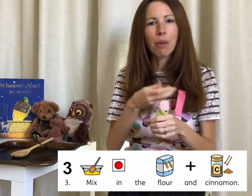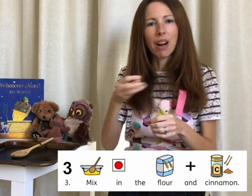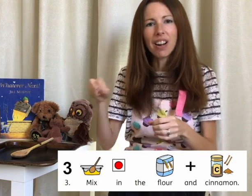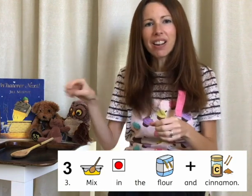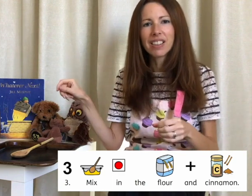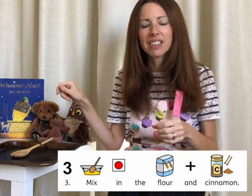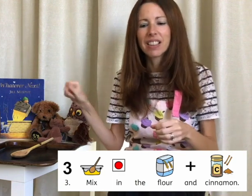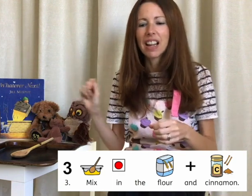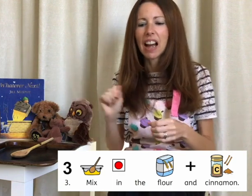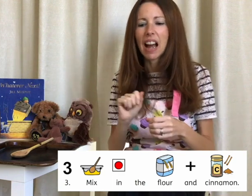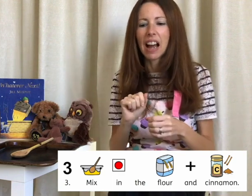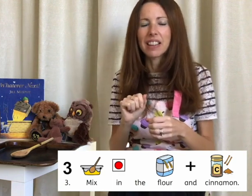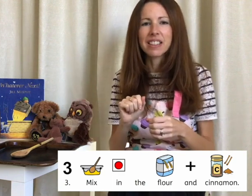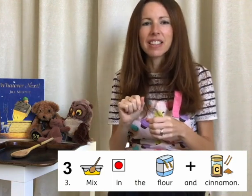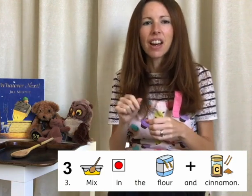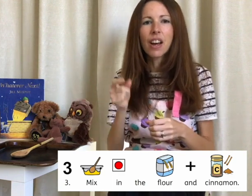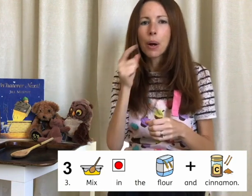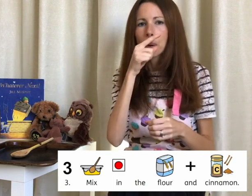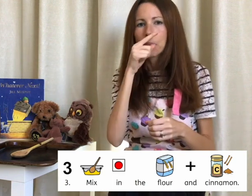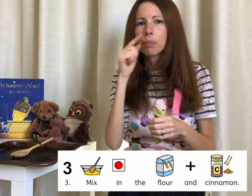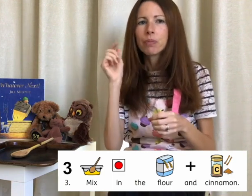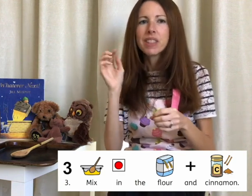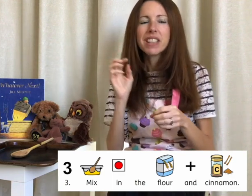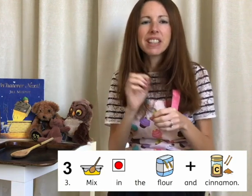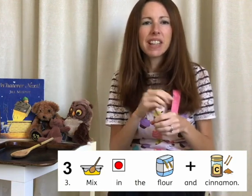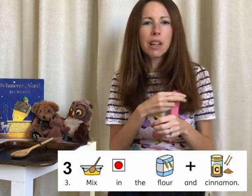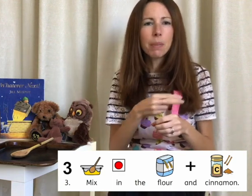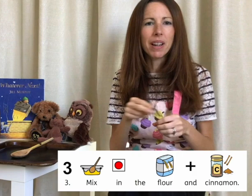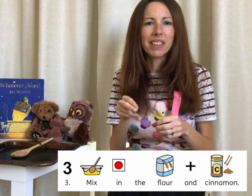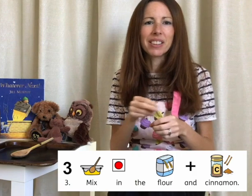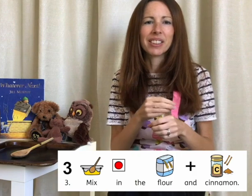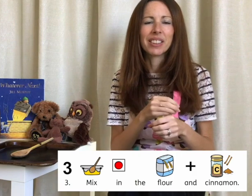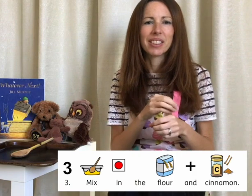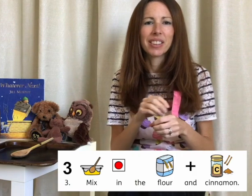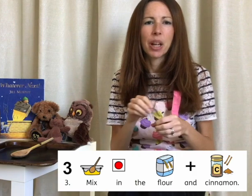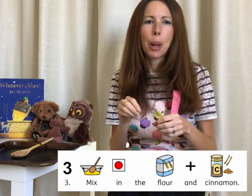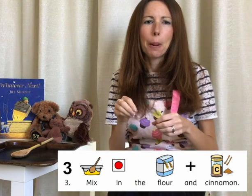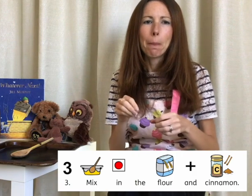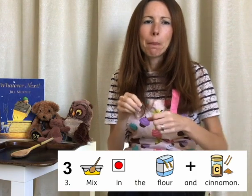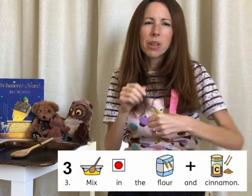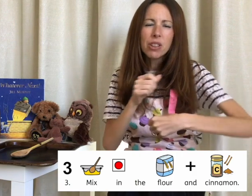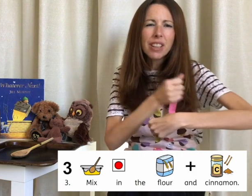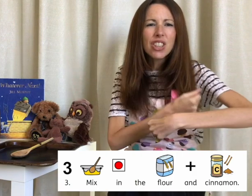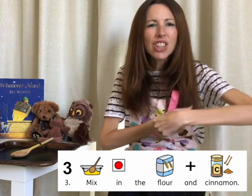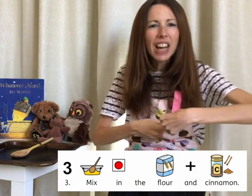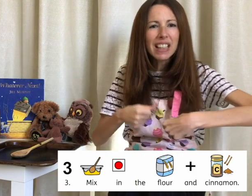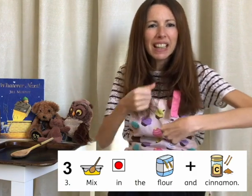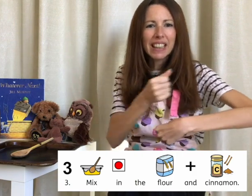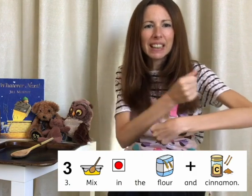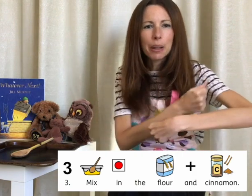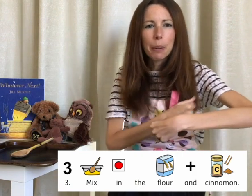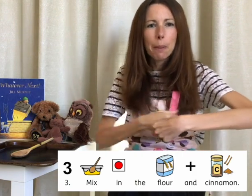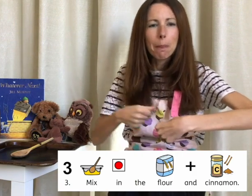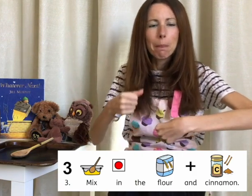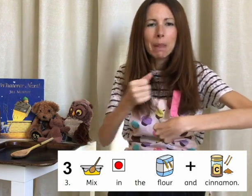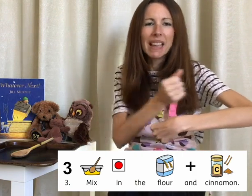flour and the cinnamon. But do this gently. Mix